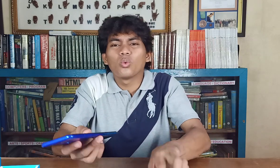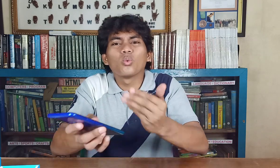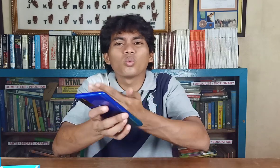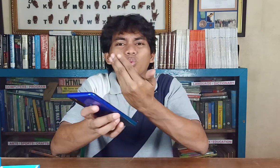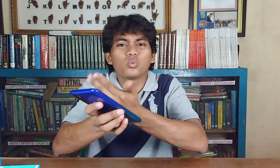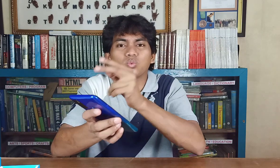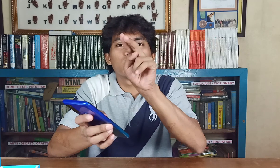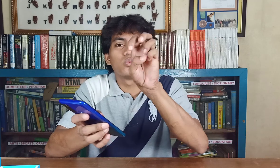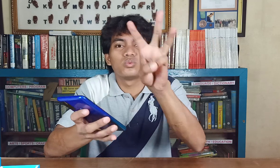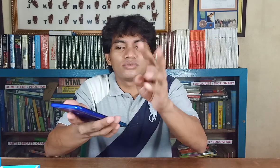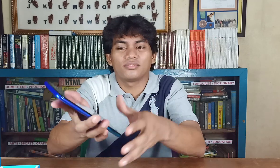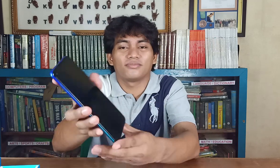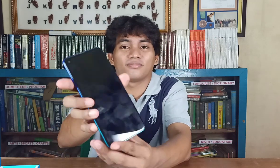while this is the new one.